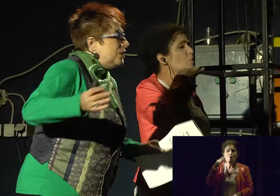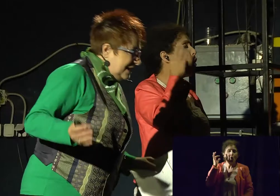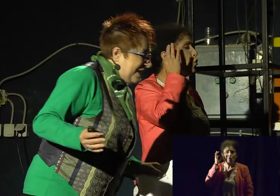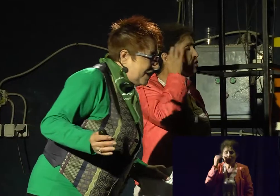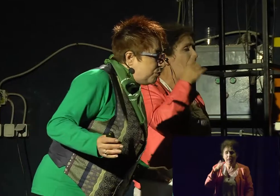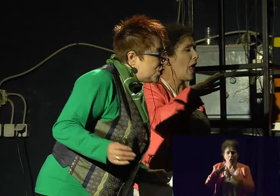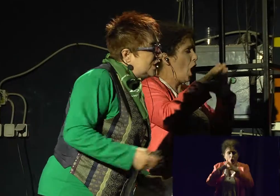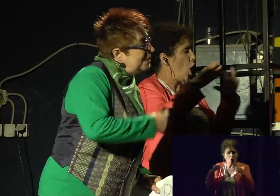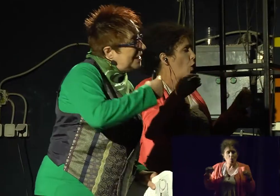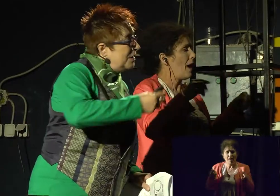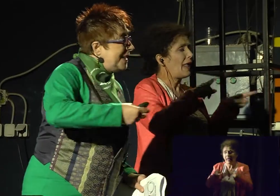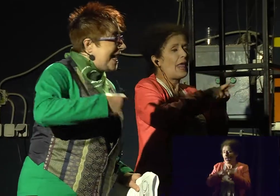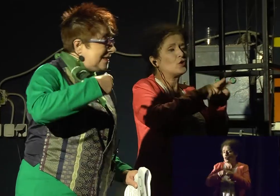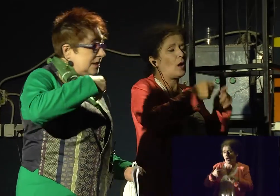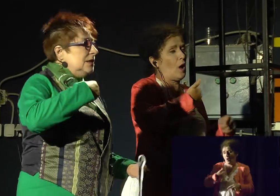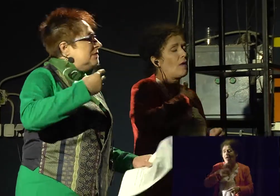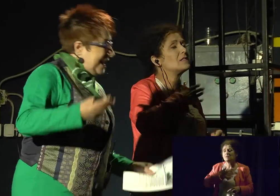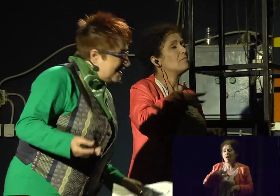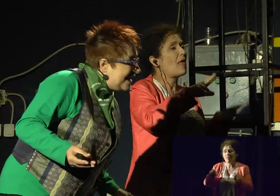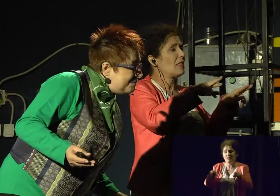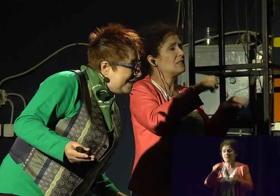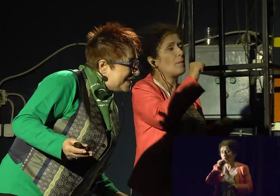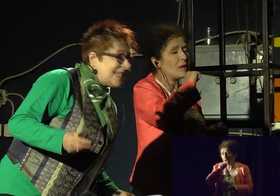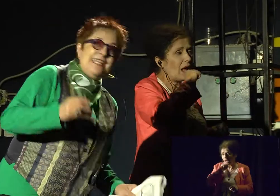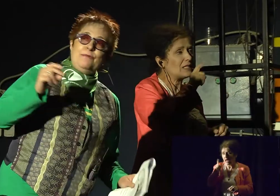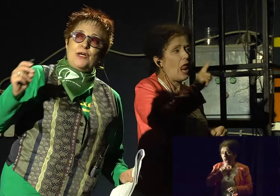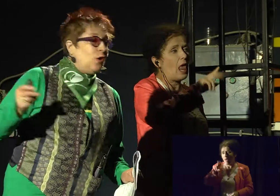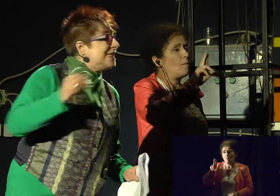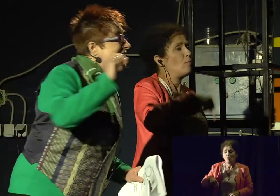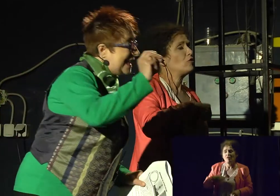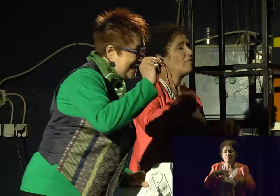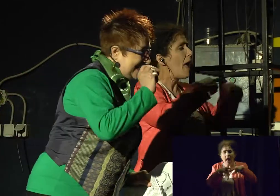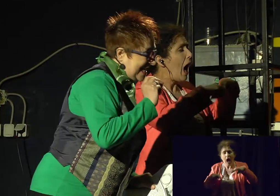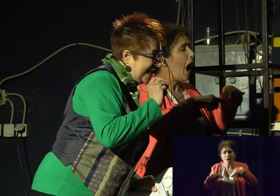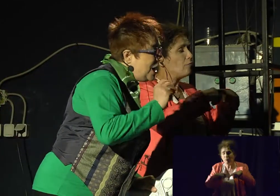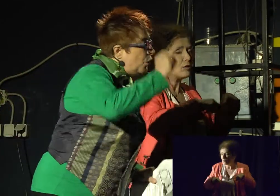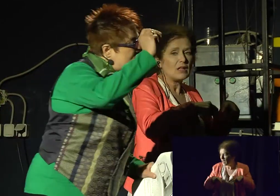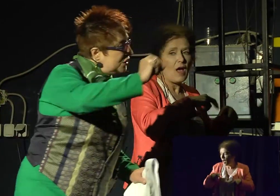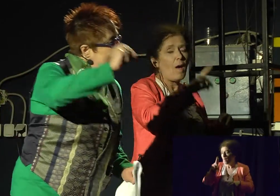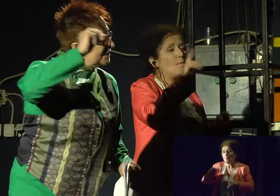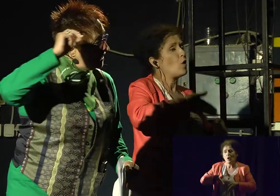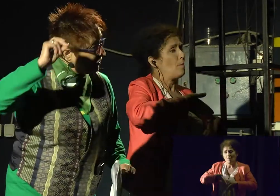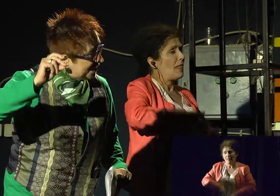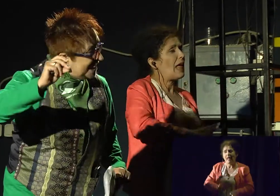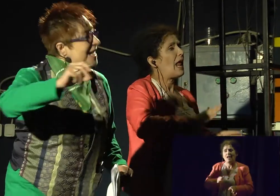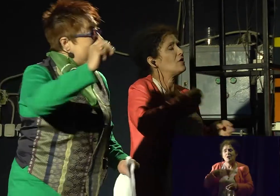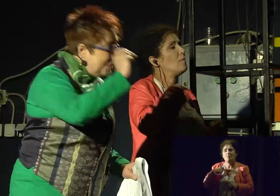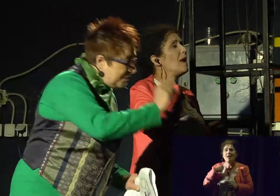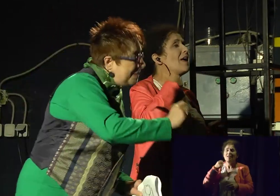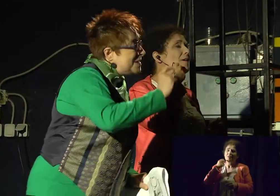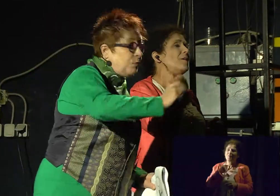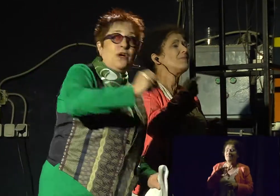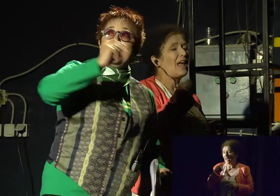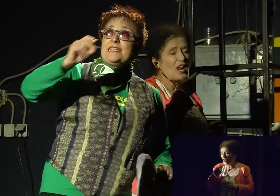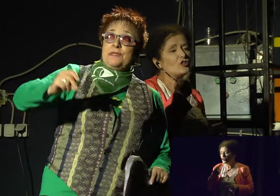we couldn't have an abortion. Many women had to have babies. They were called decreței, or children of the decree, but